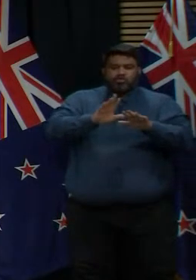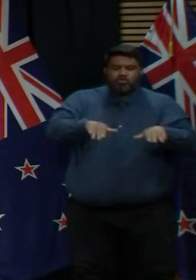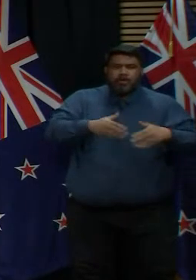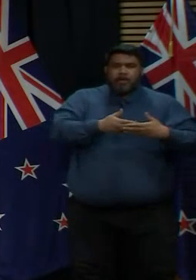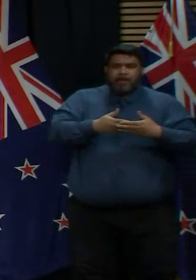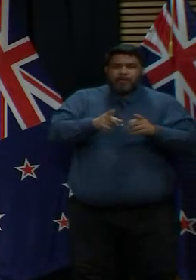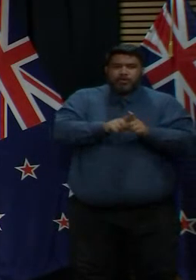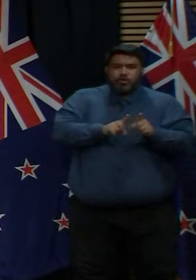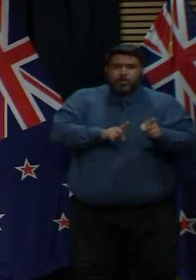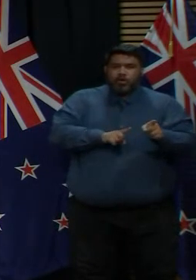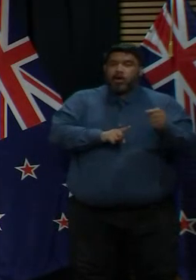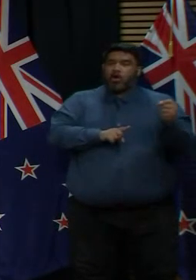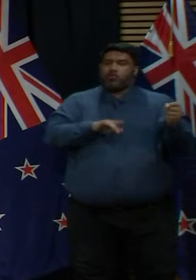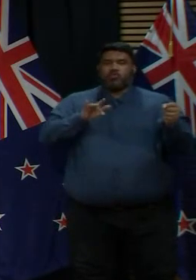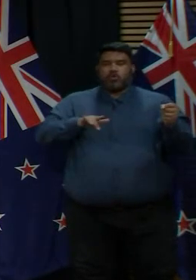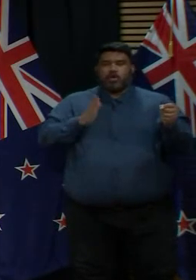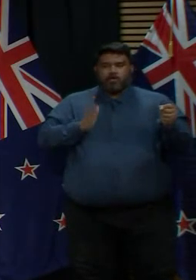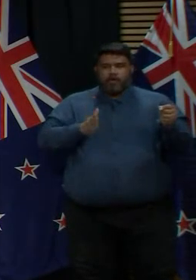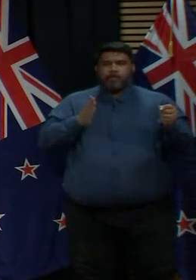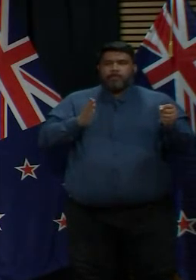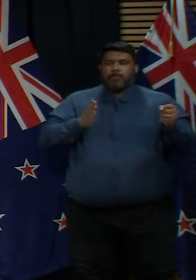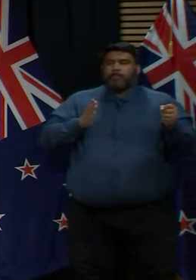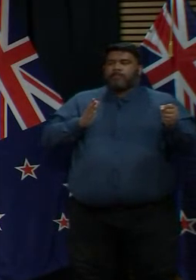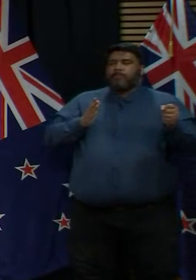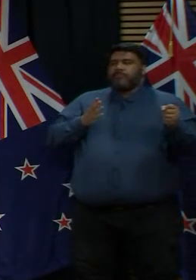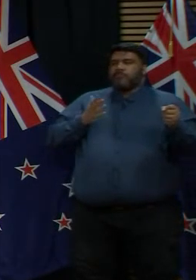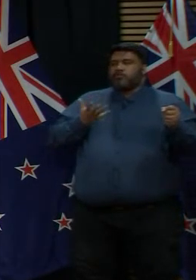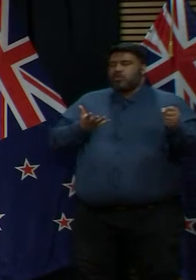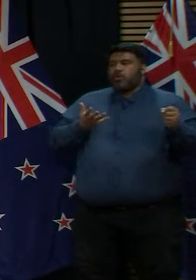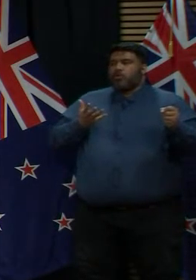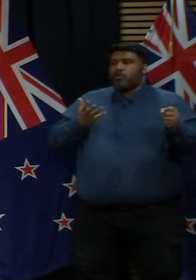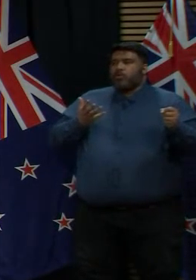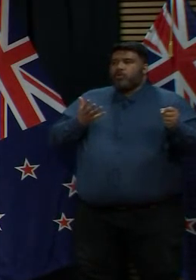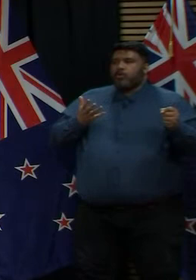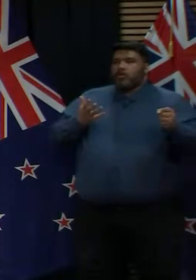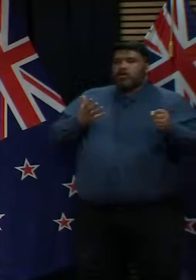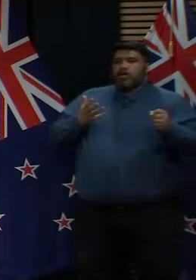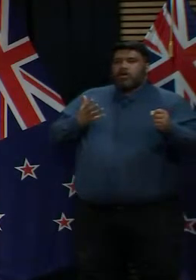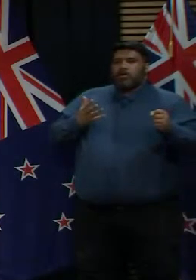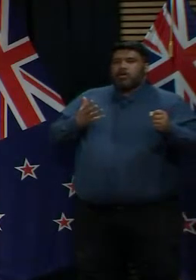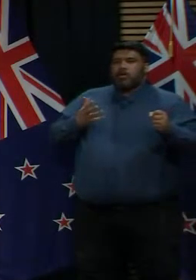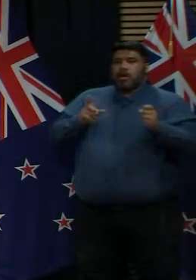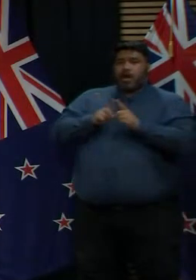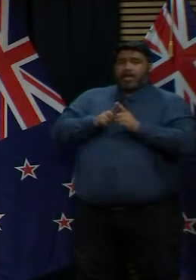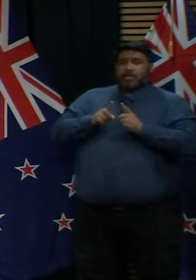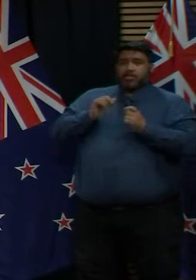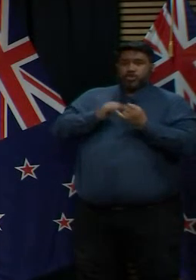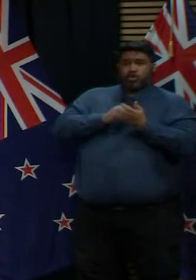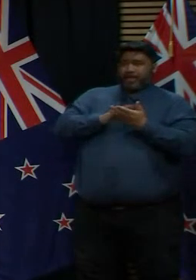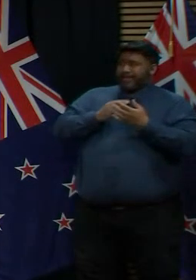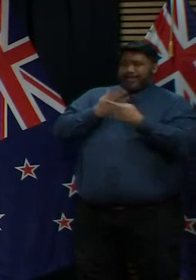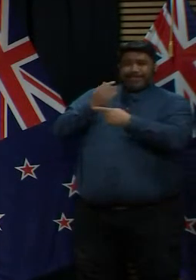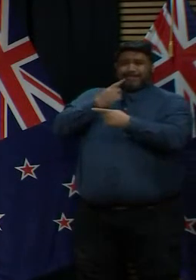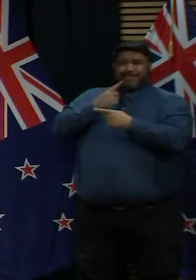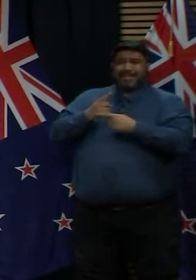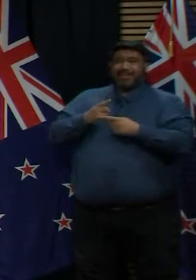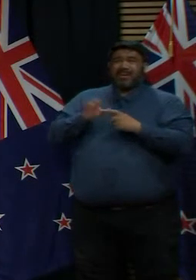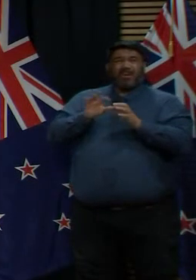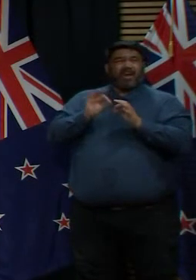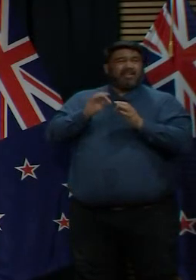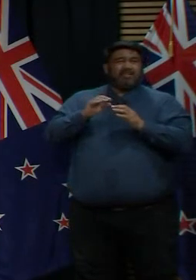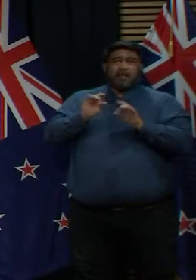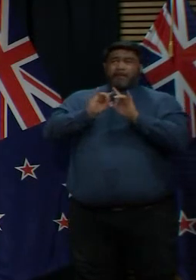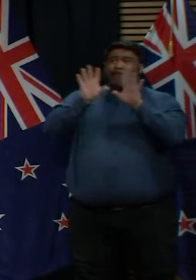In the meantime, there was a key message there, and Professor Hendy, as he said, there is no magic number. It's as high